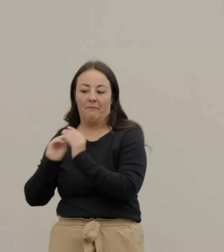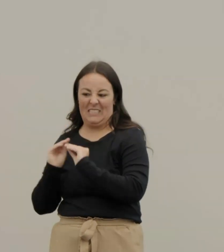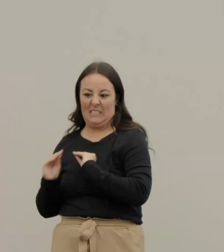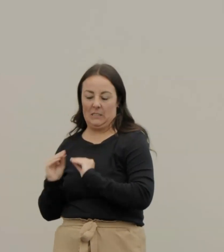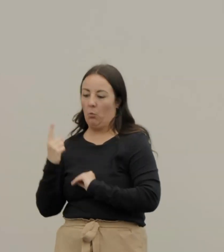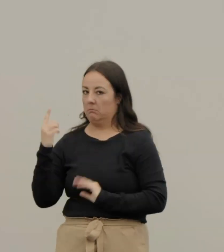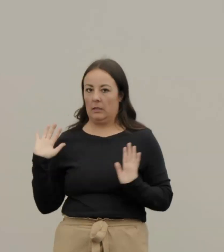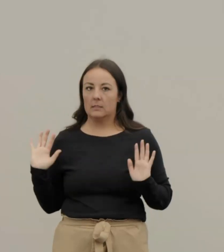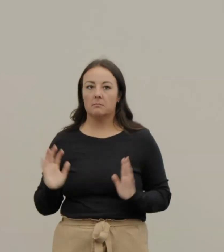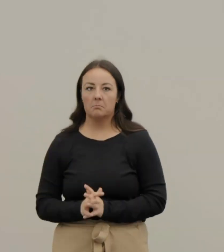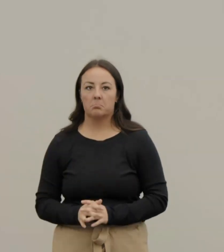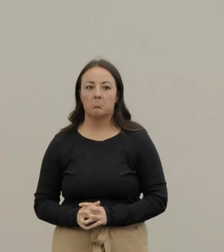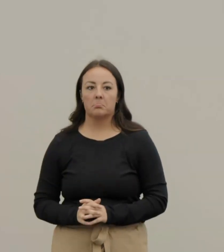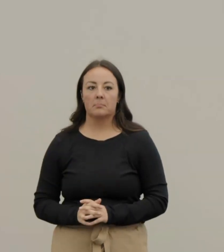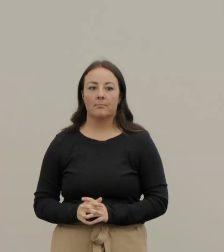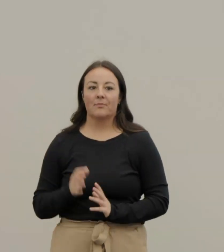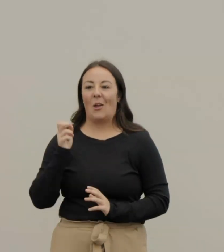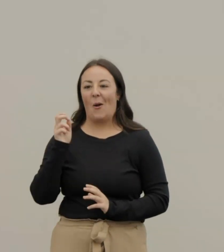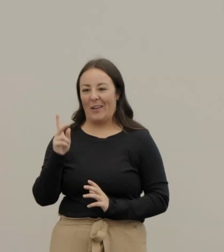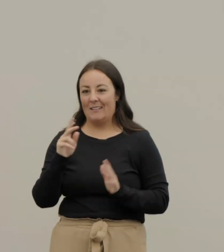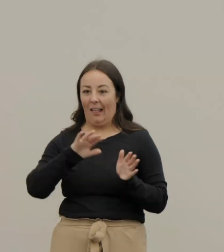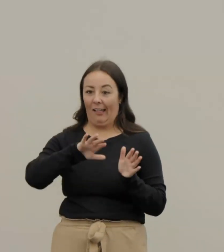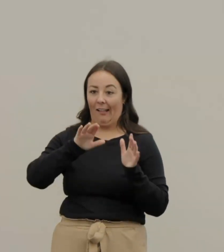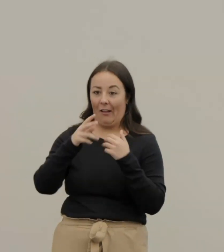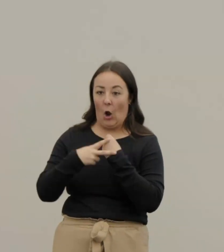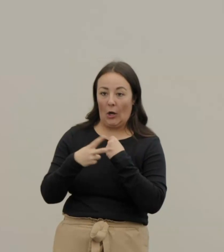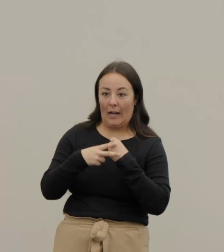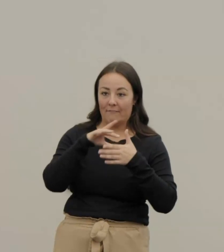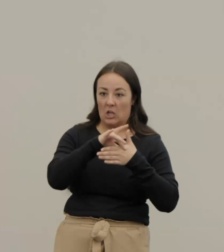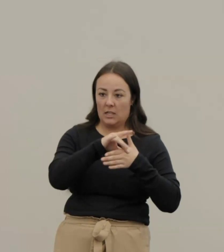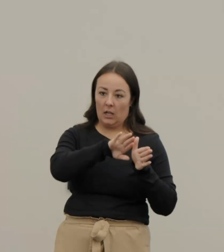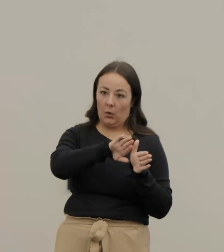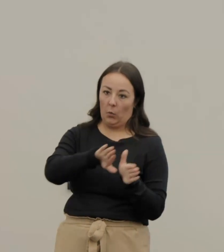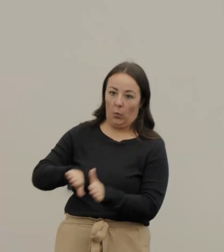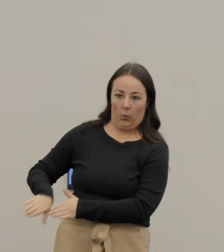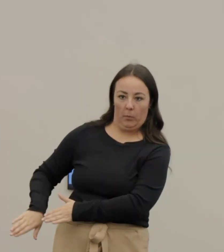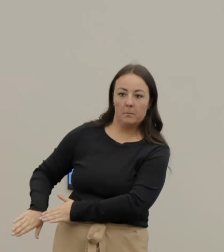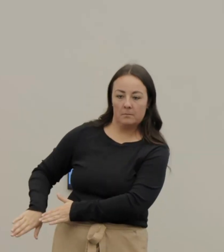Cool. All right, enough about archived content. We good?